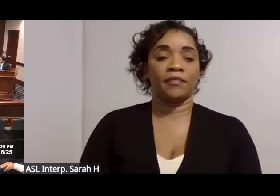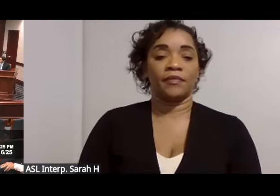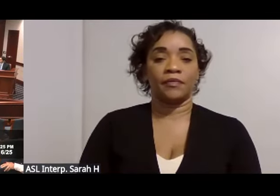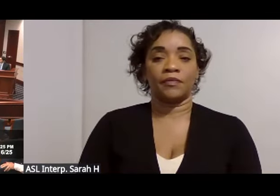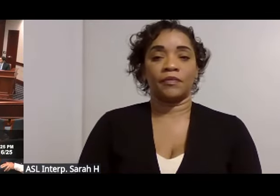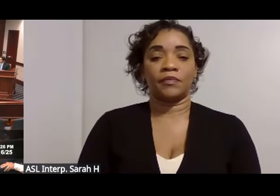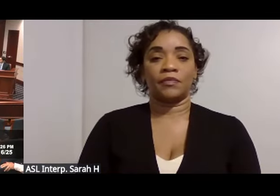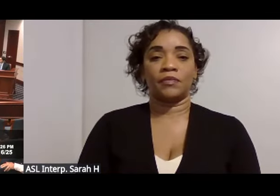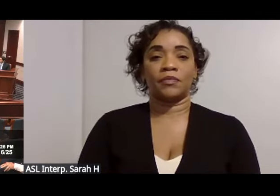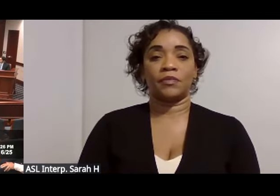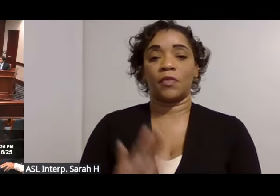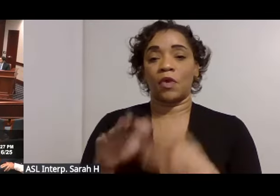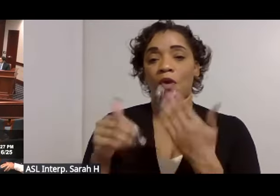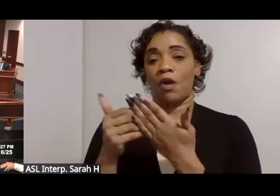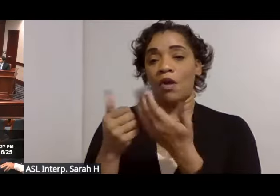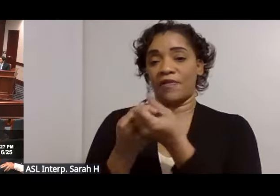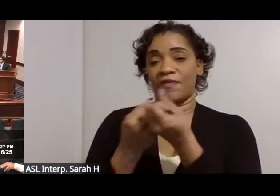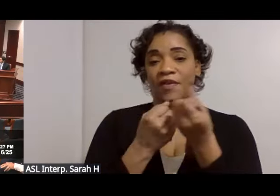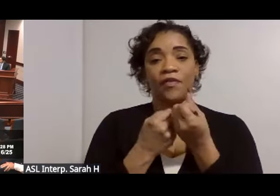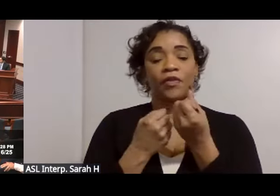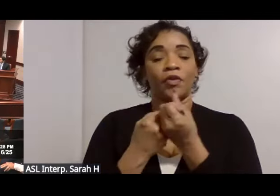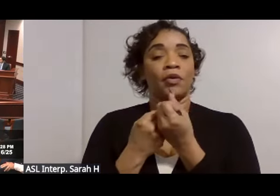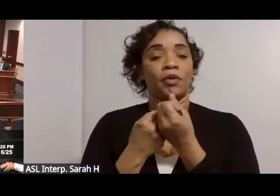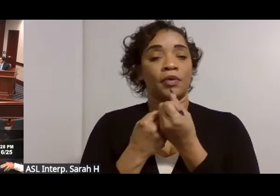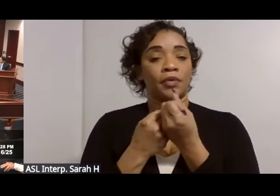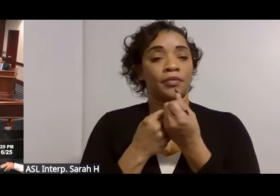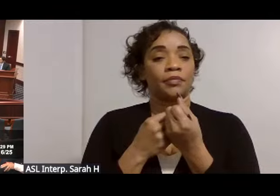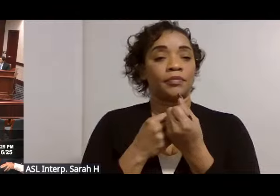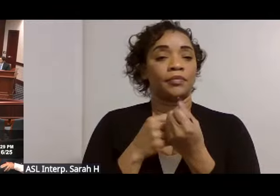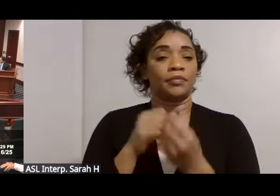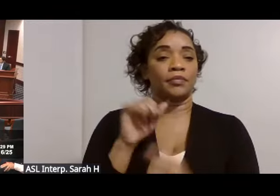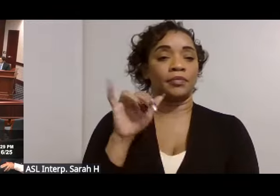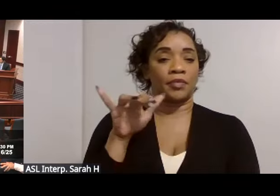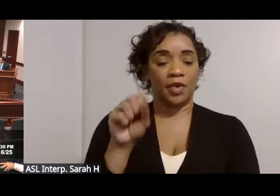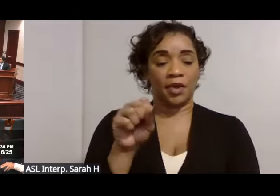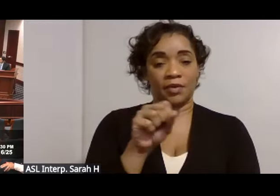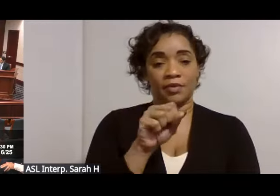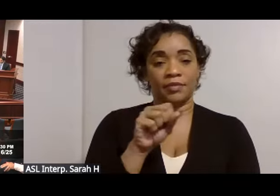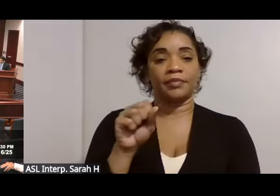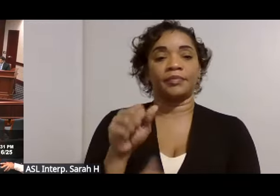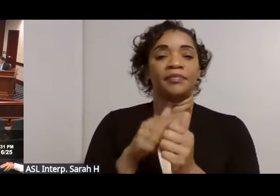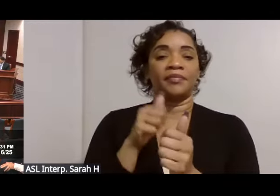All in favor? Aye. Motion passes.